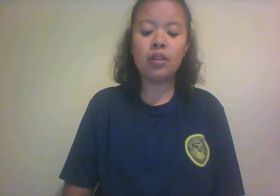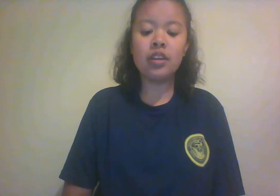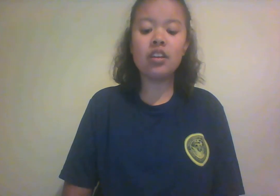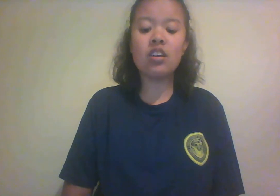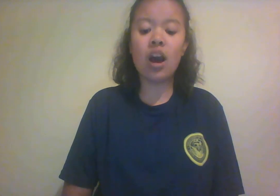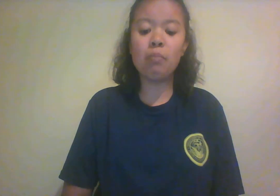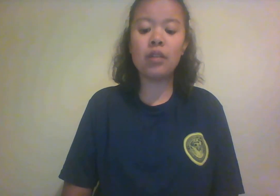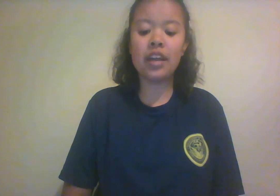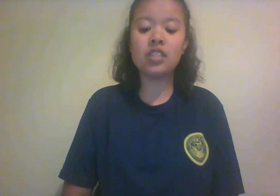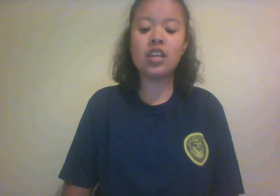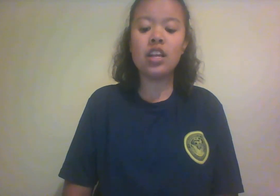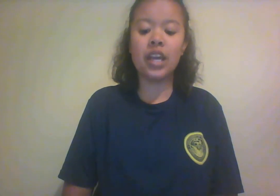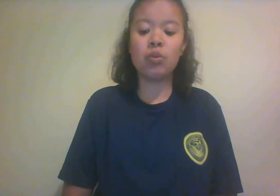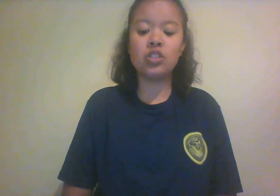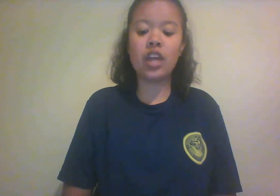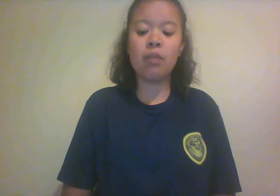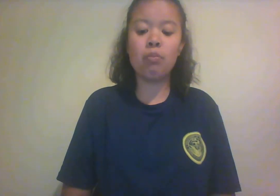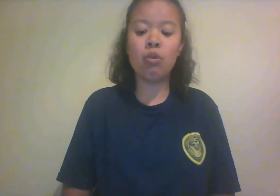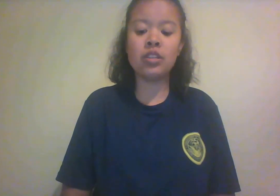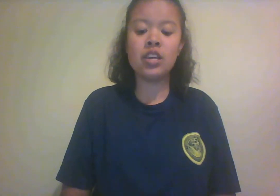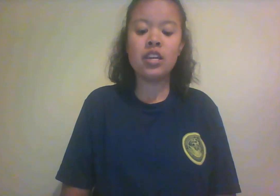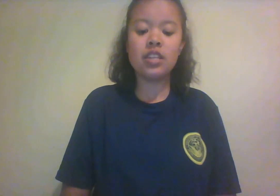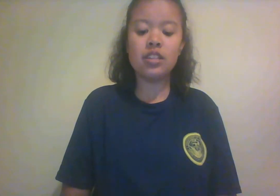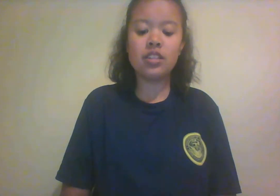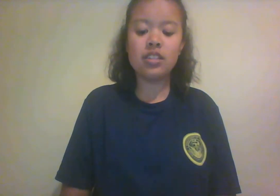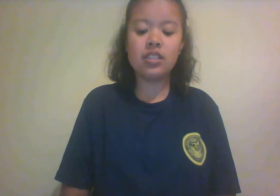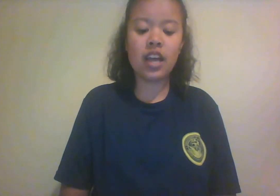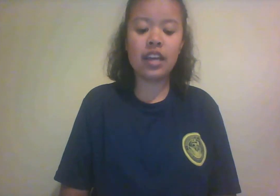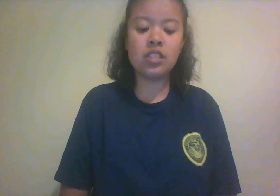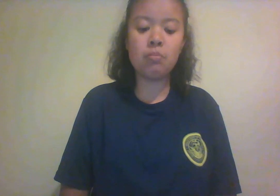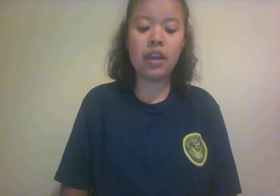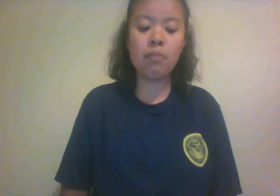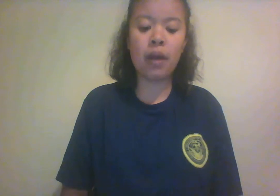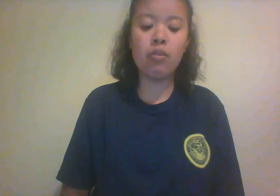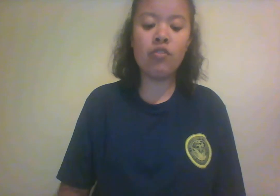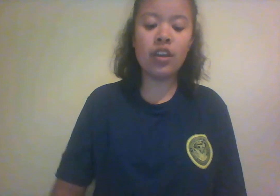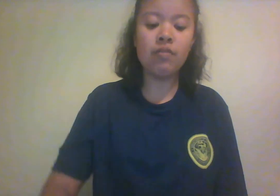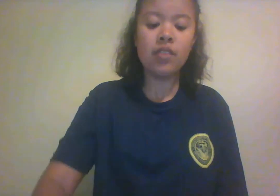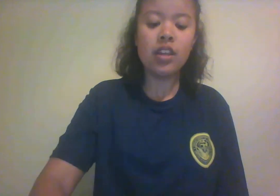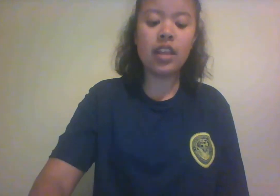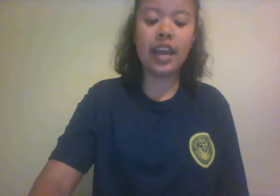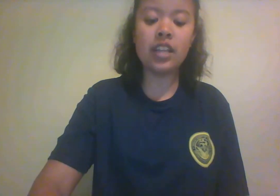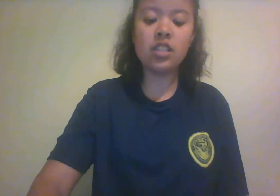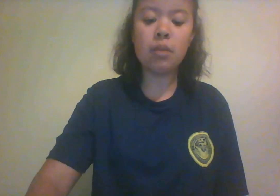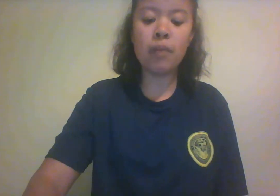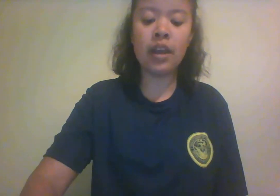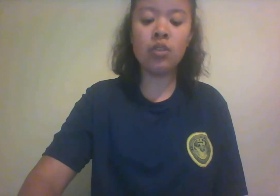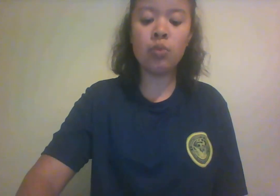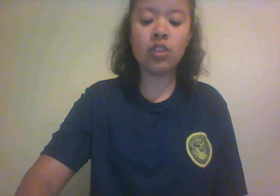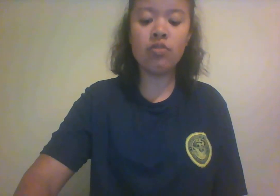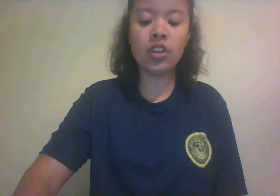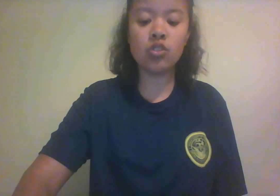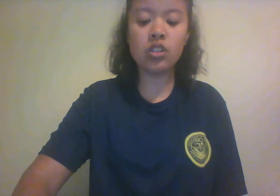complete complex language that employs signs made by moving the hands combined with facial